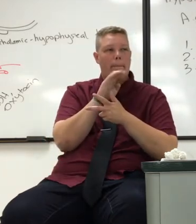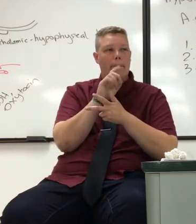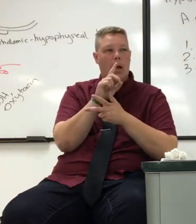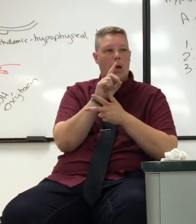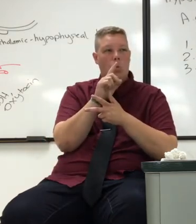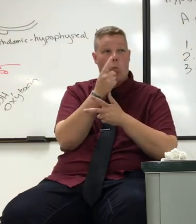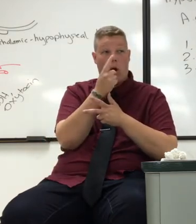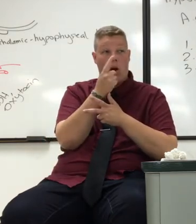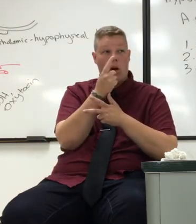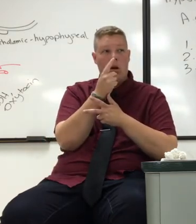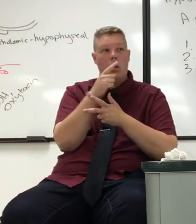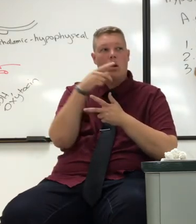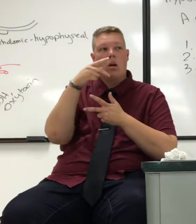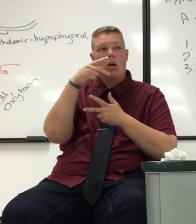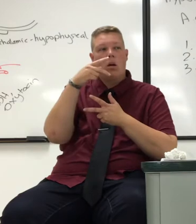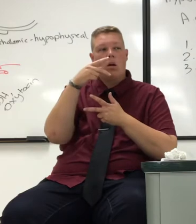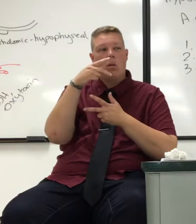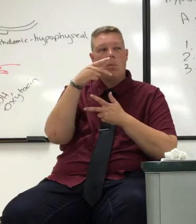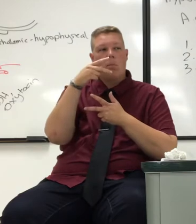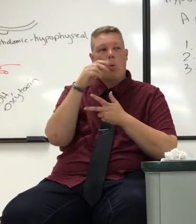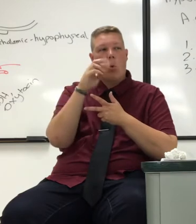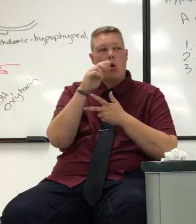That's the shortcut. Capbed 2.